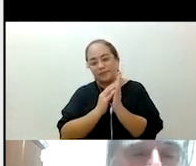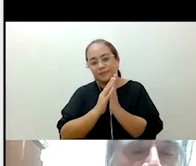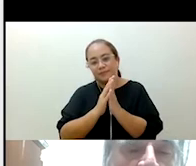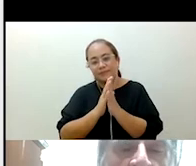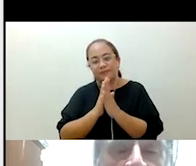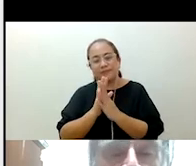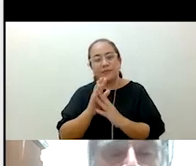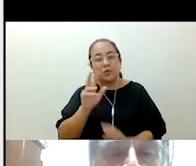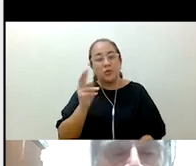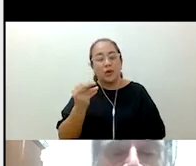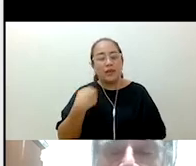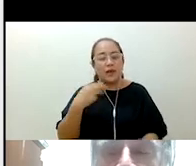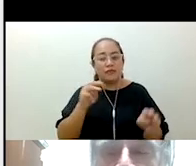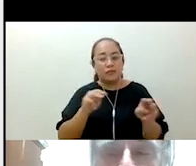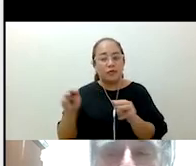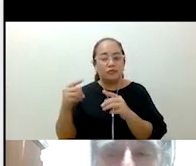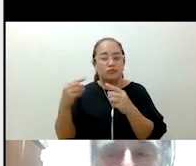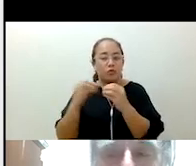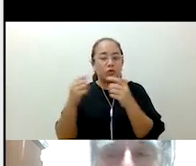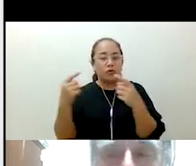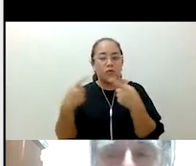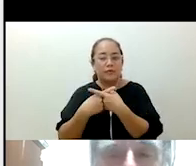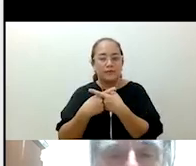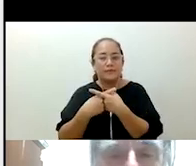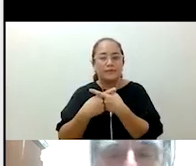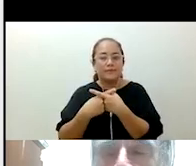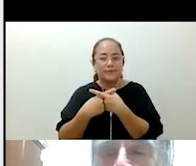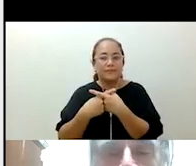when has movement is more complex.